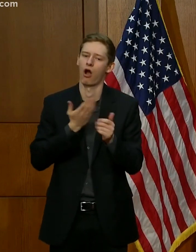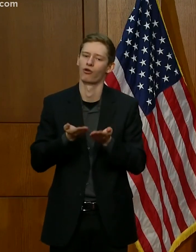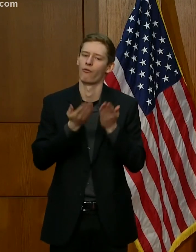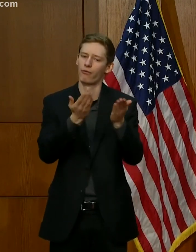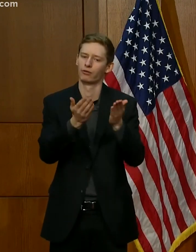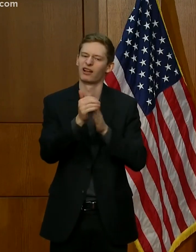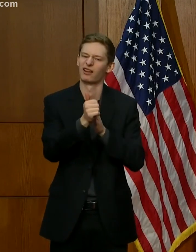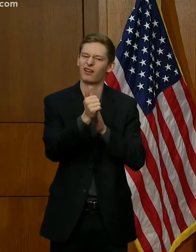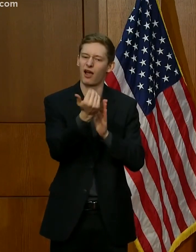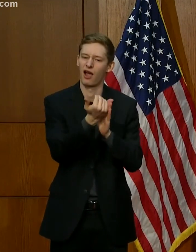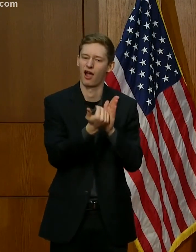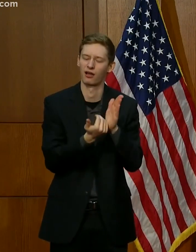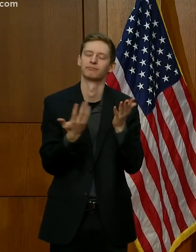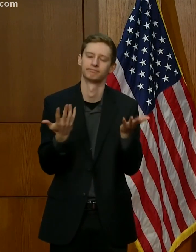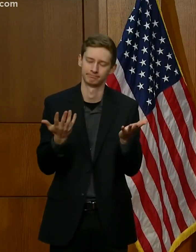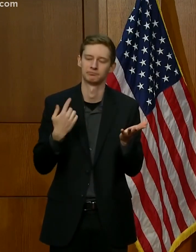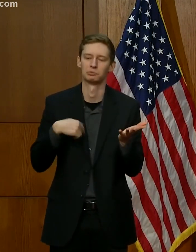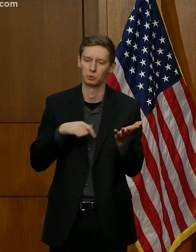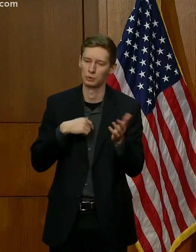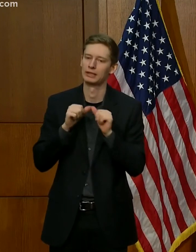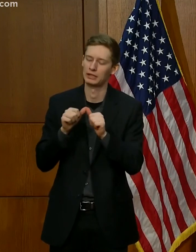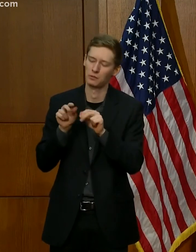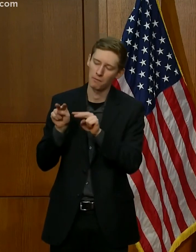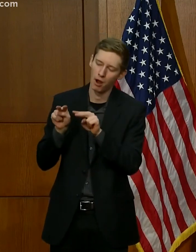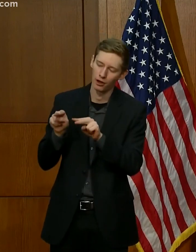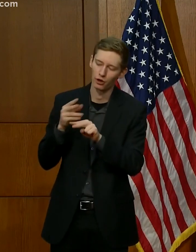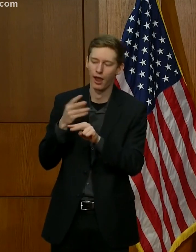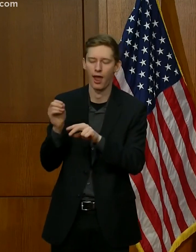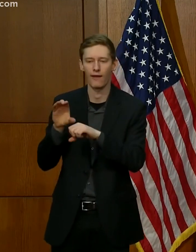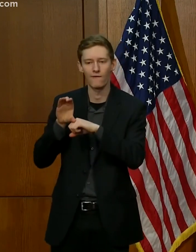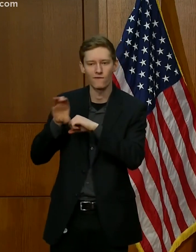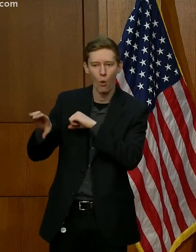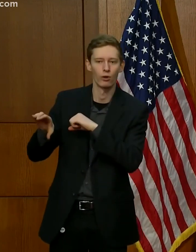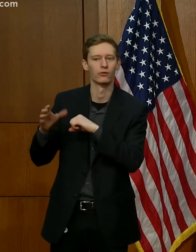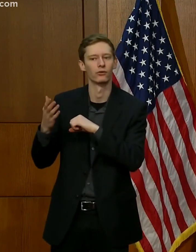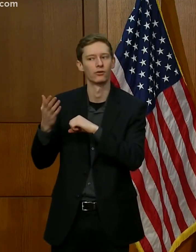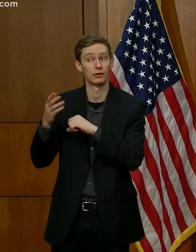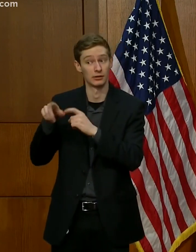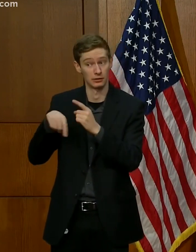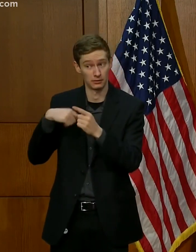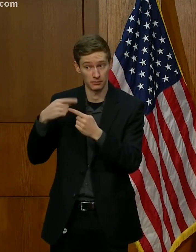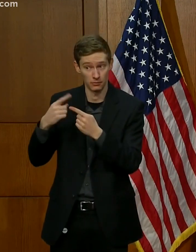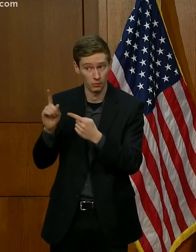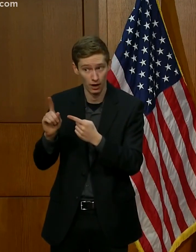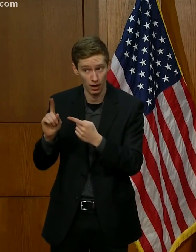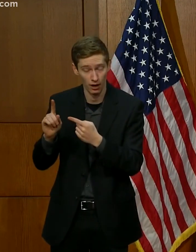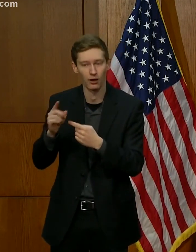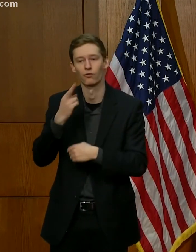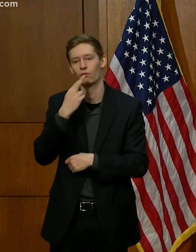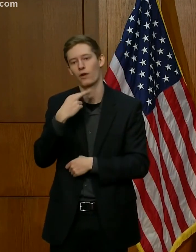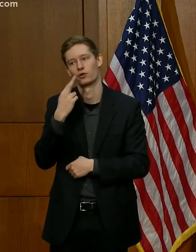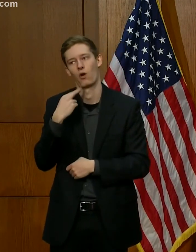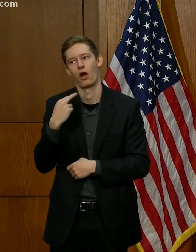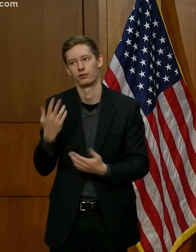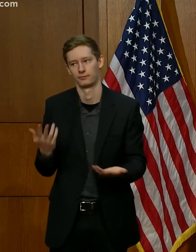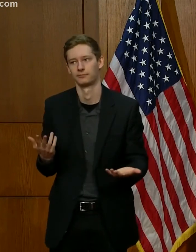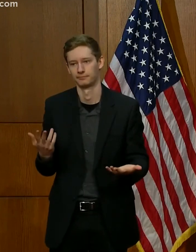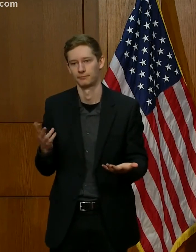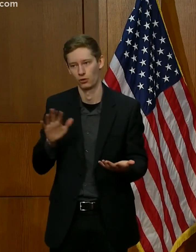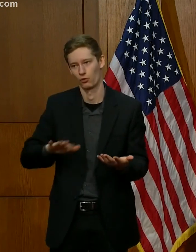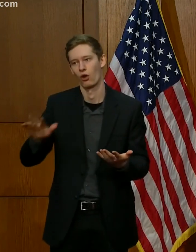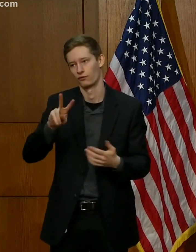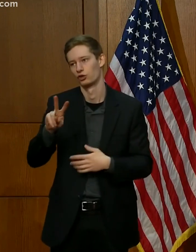continue to monitor and enforce, especially in our restaurants across Virginia. I would